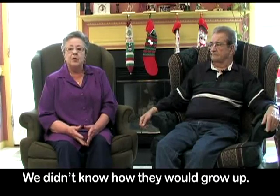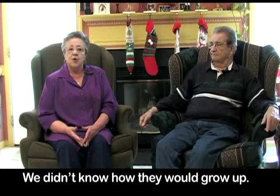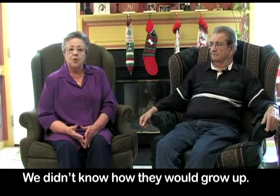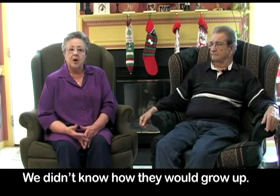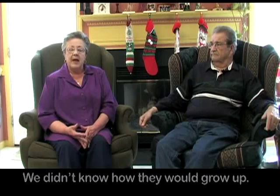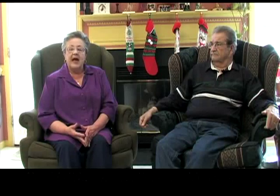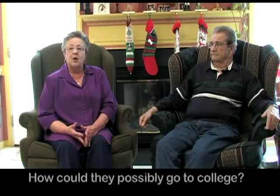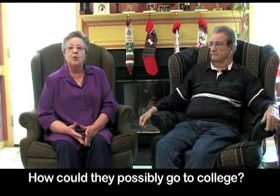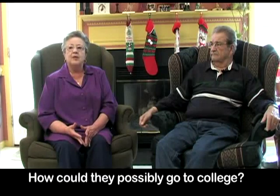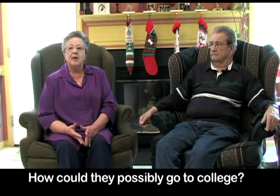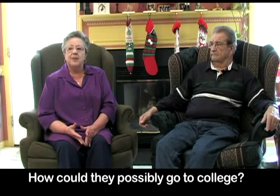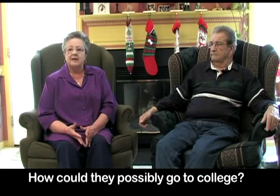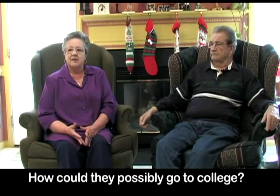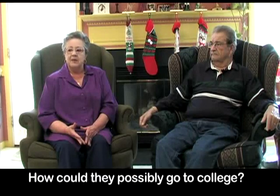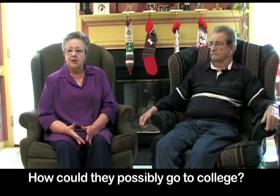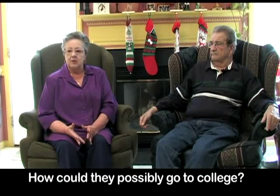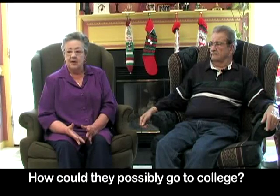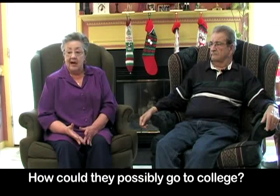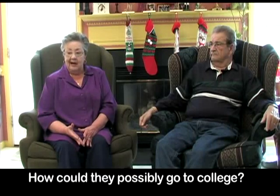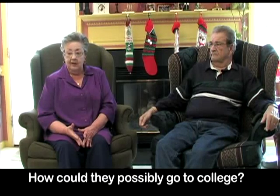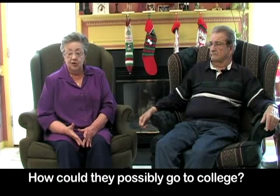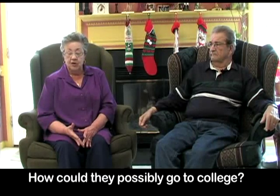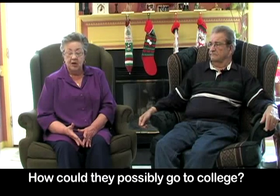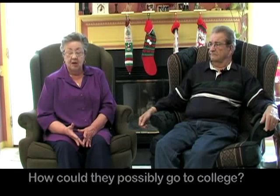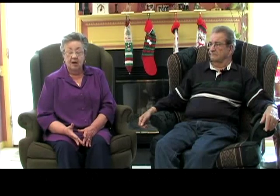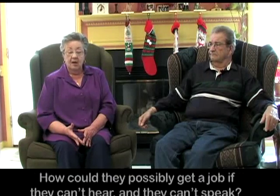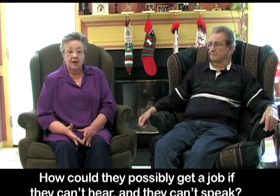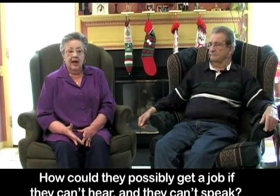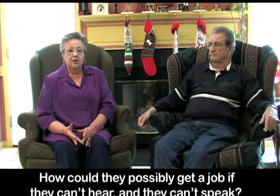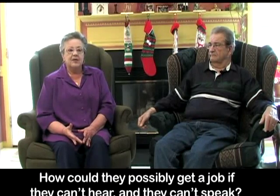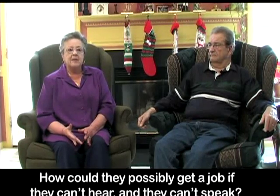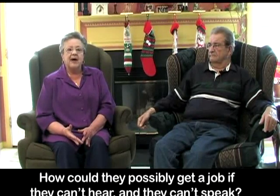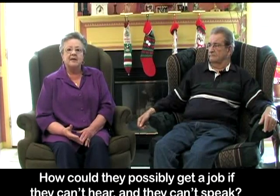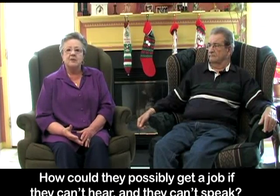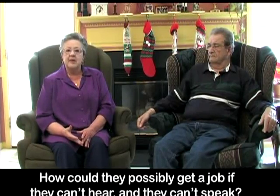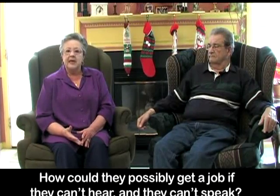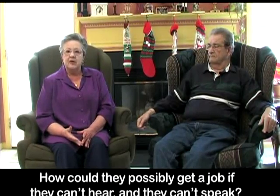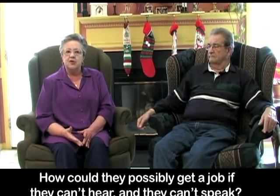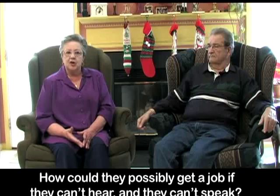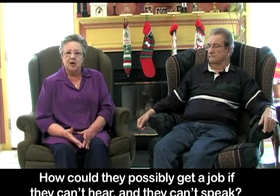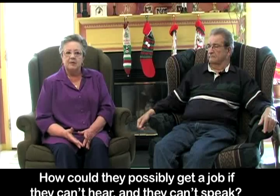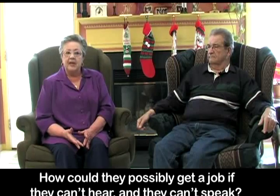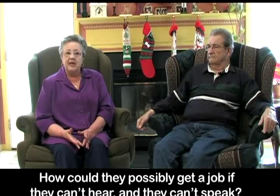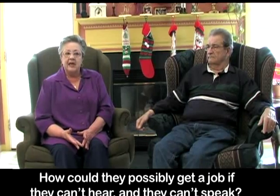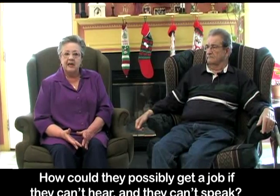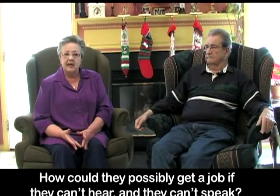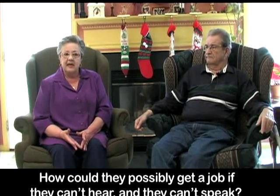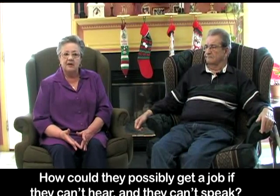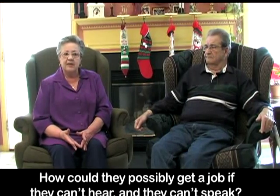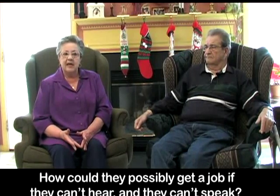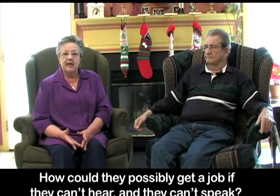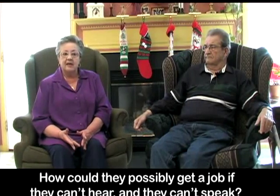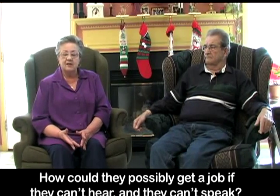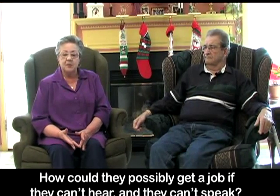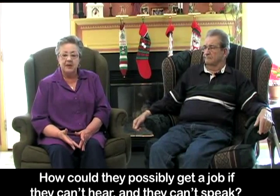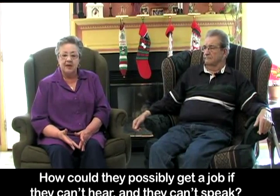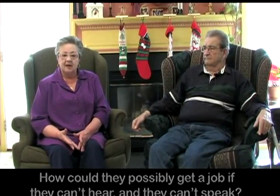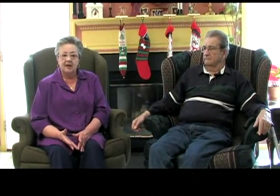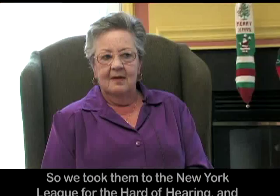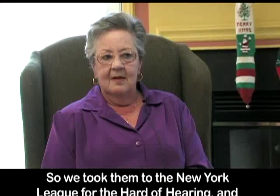grow up. How could they possibly go to college? How could they possibly get a job if they can't hear and they can't speak?